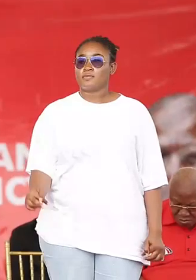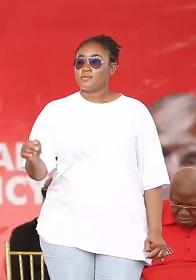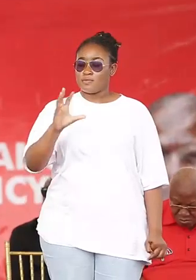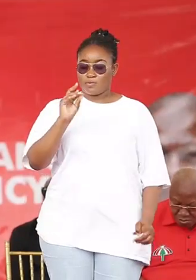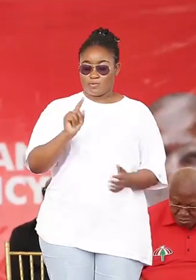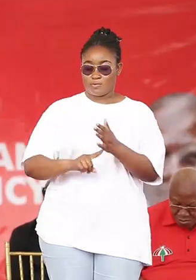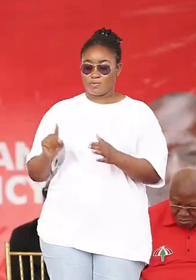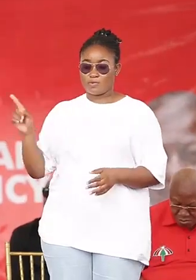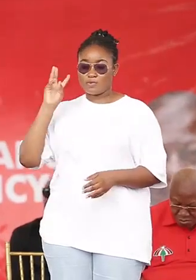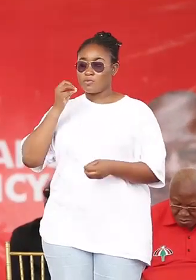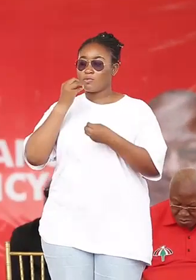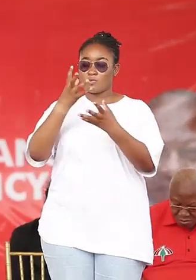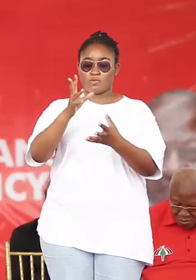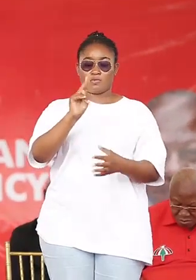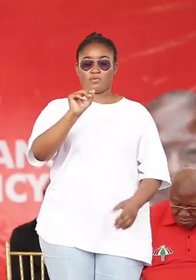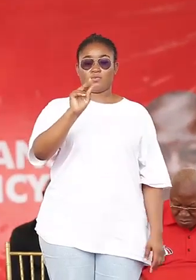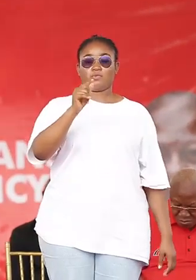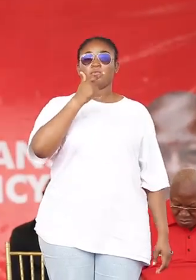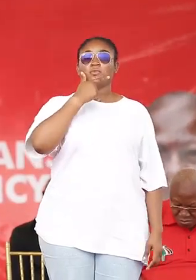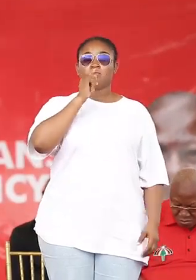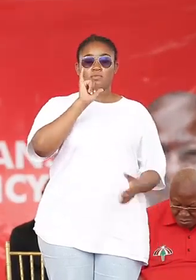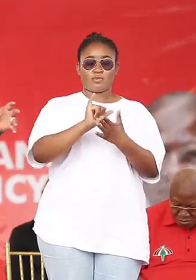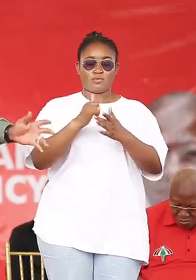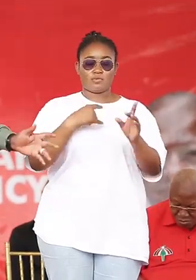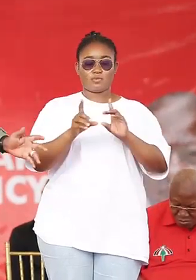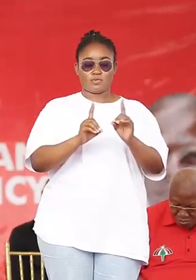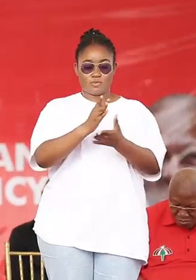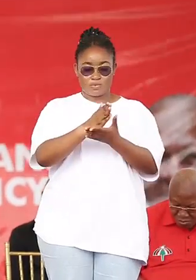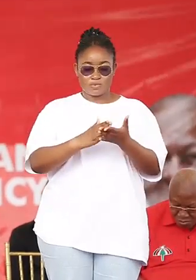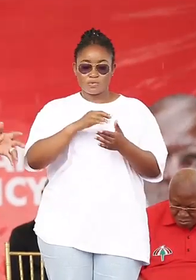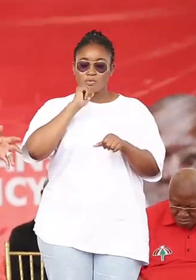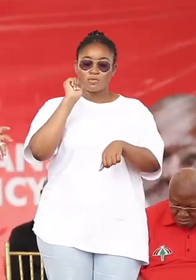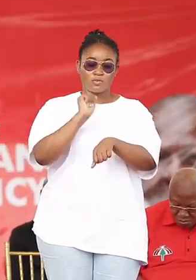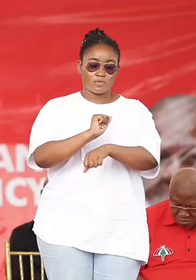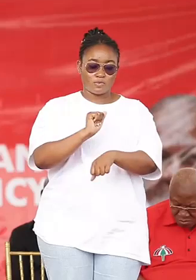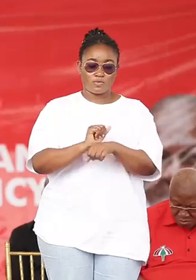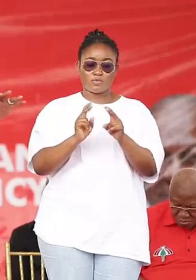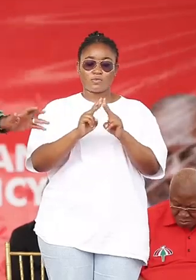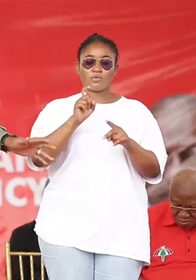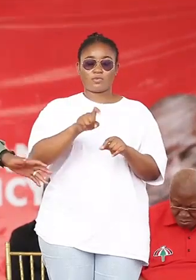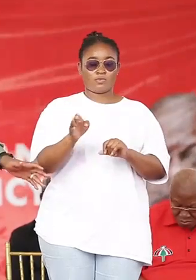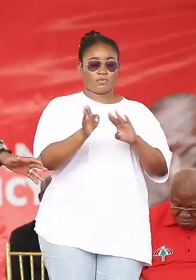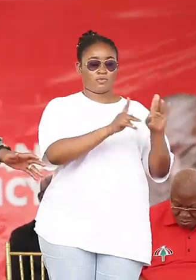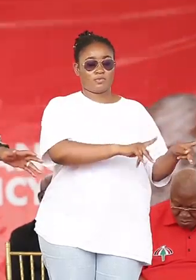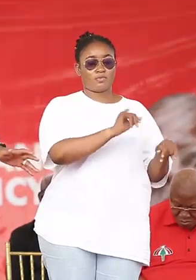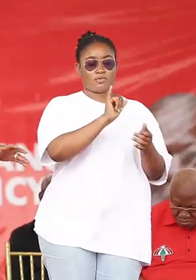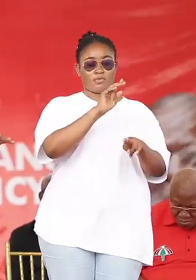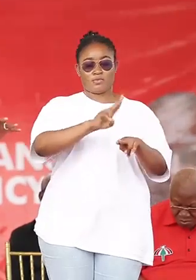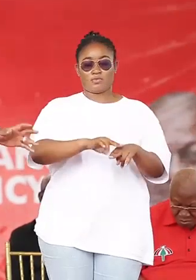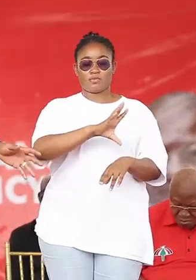Niyame kache nanakou fado ni se wa ye nan hafan a nyye ye nchonyo honkoti nase,